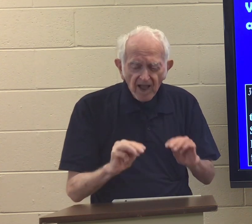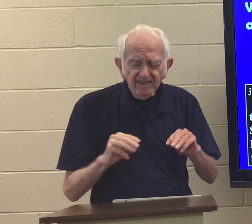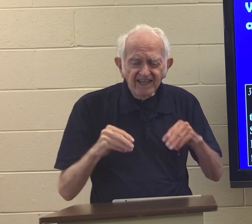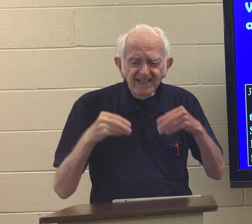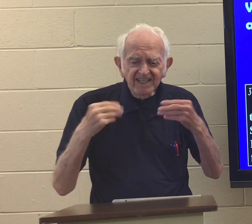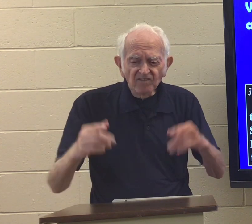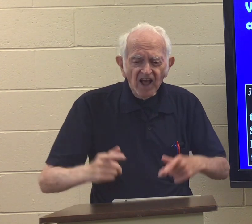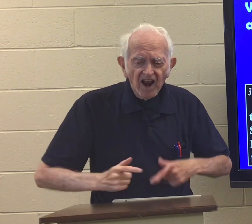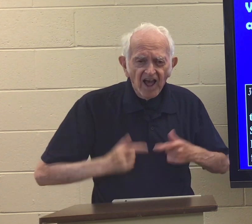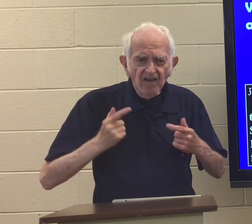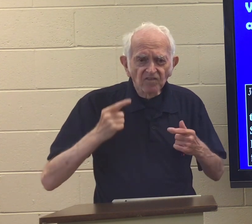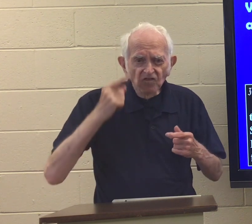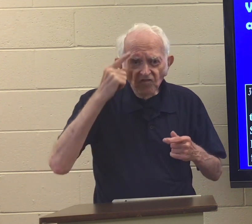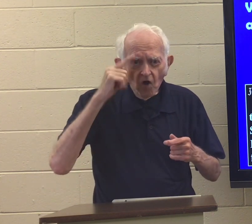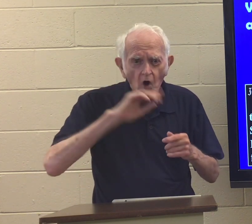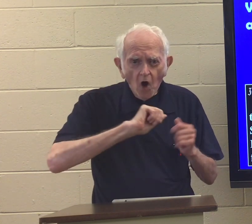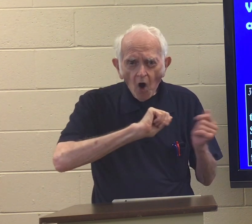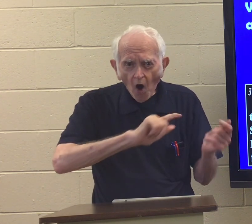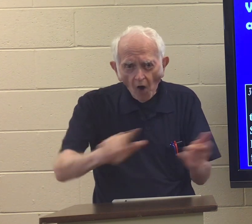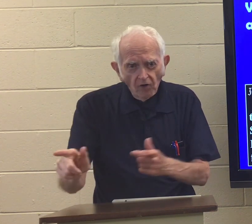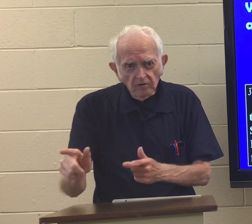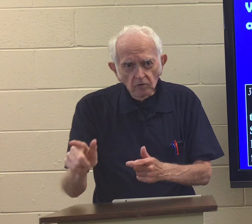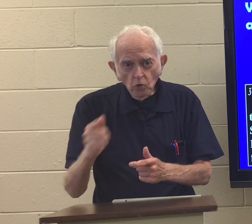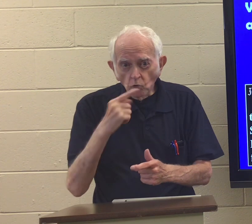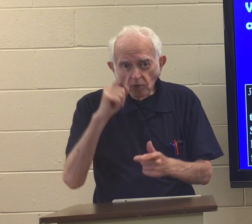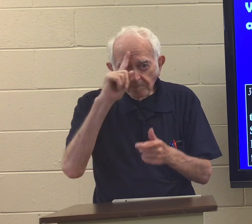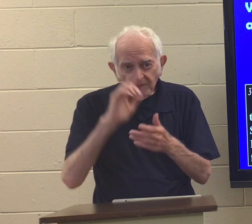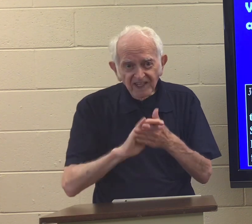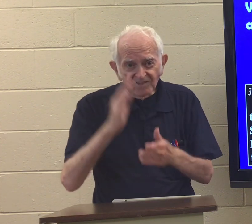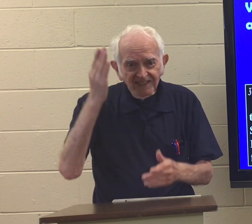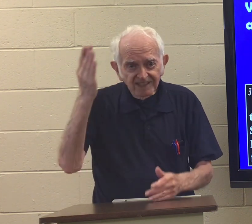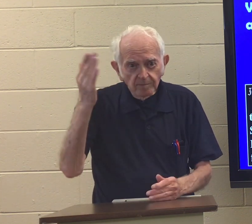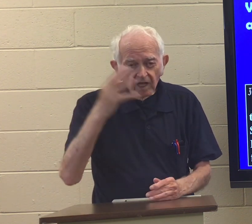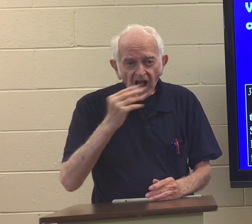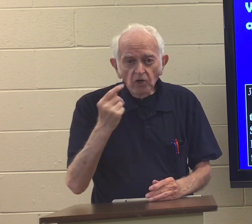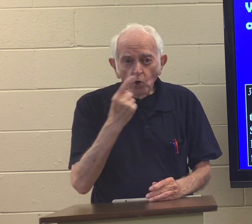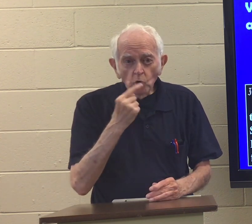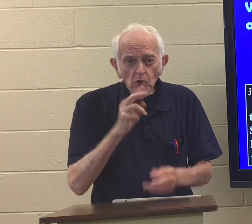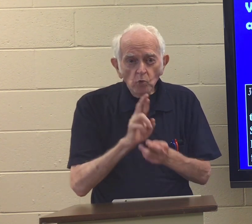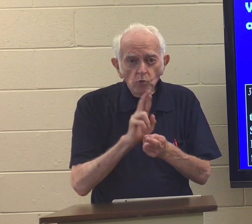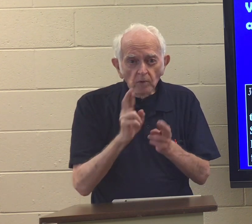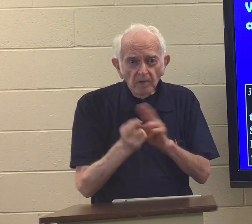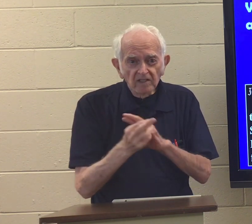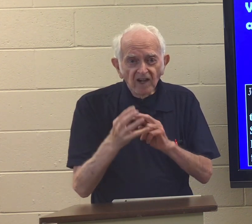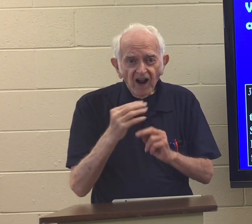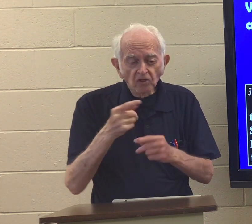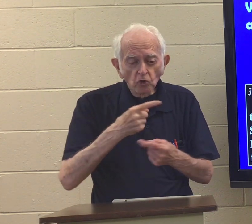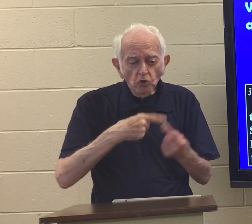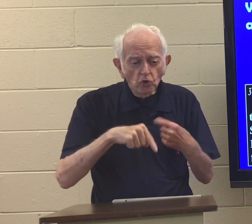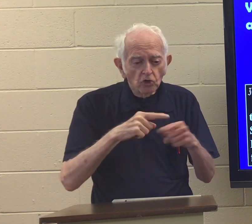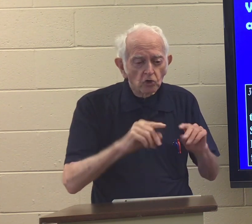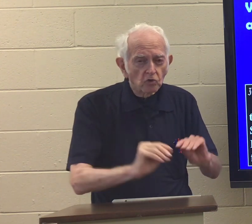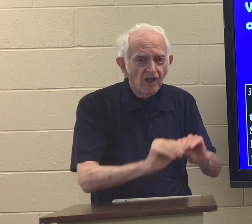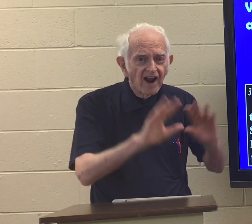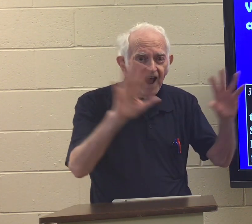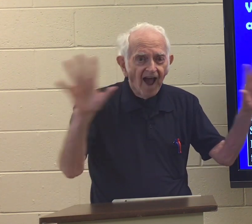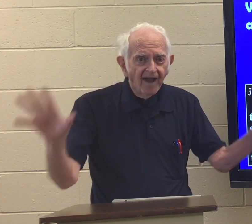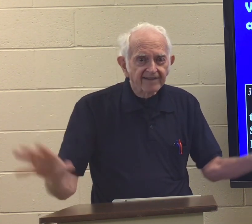he might give life for all to believe, who believe in him and who repent and turn to the